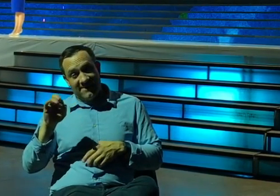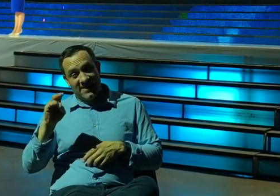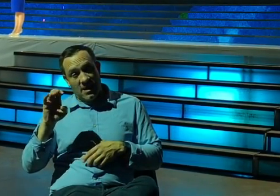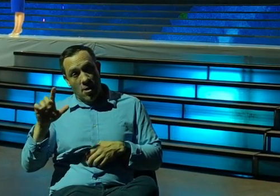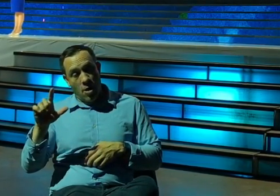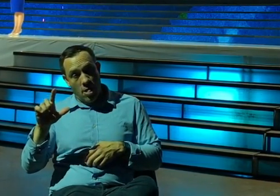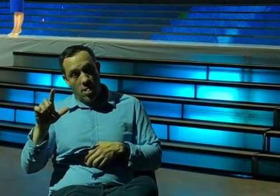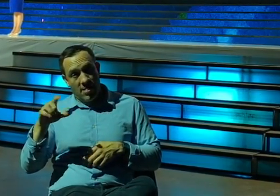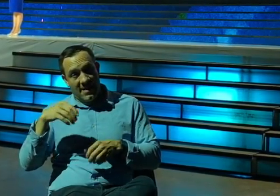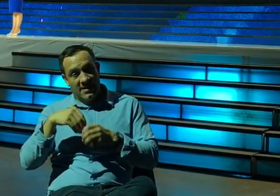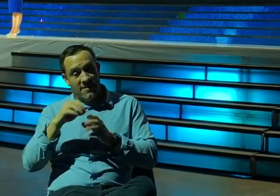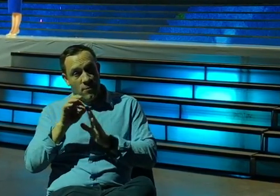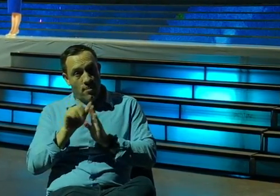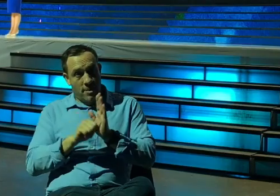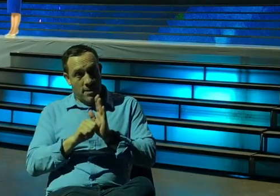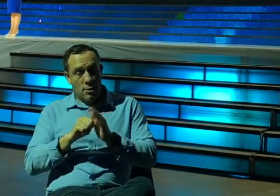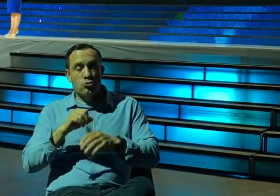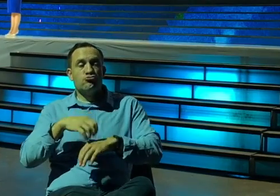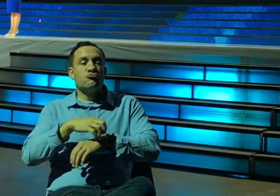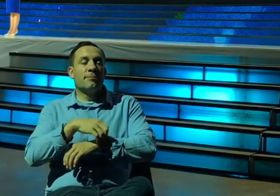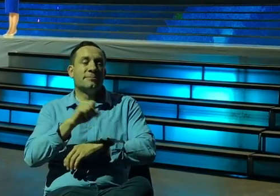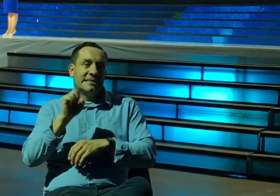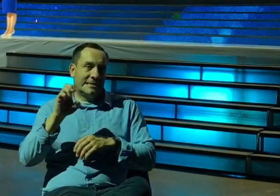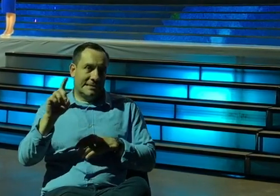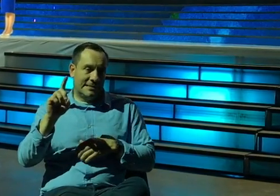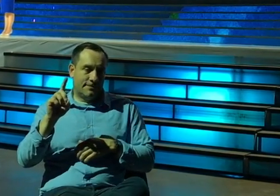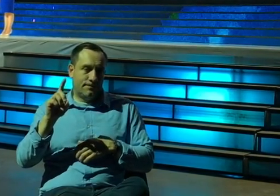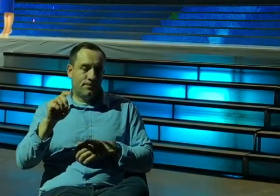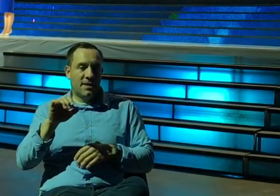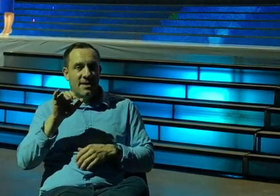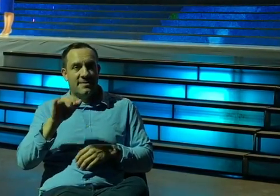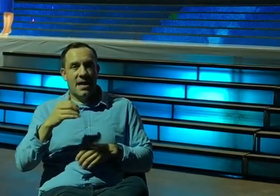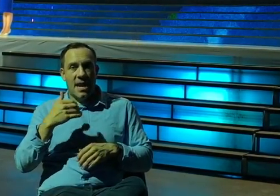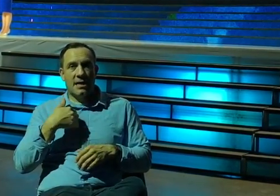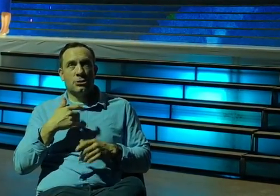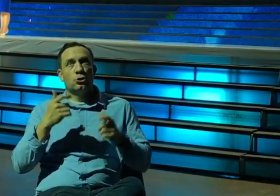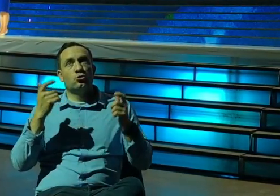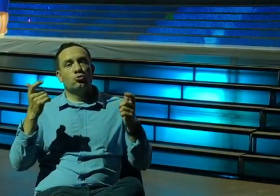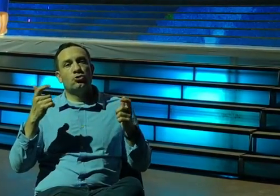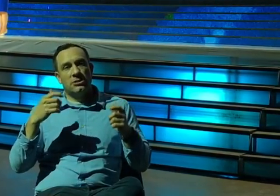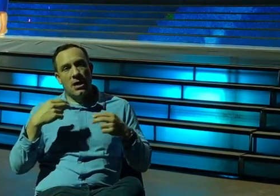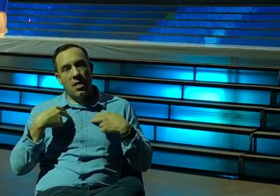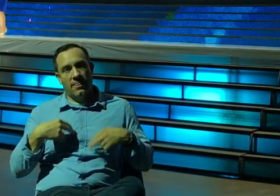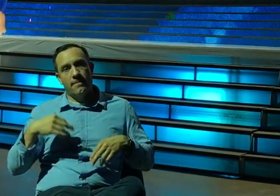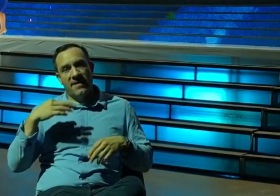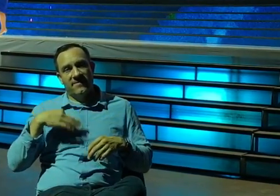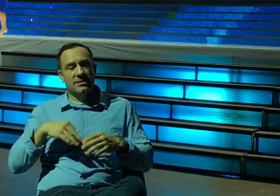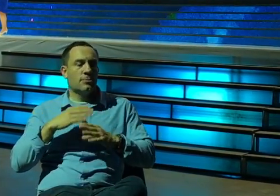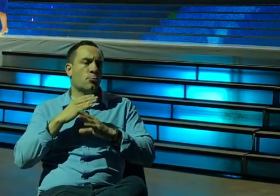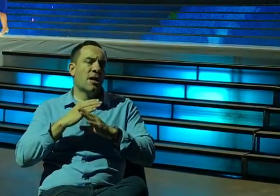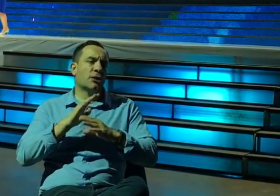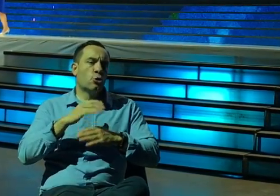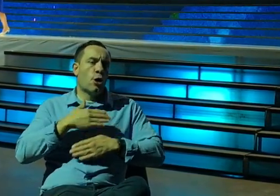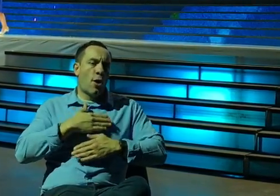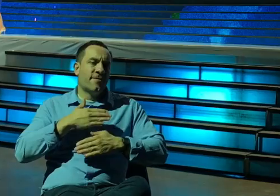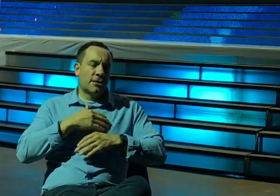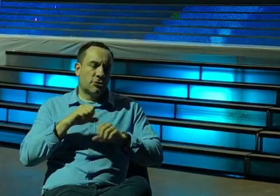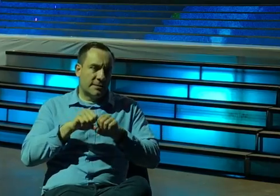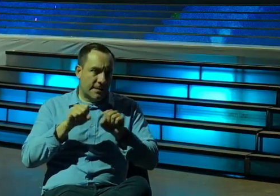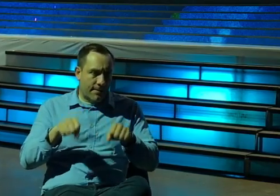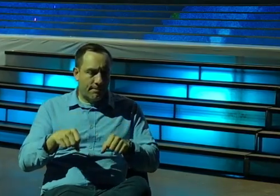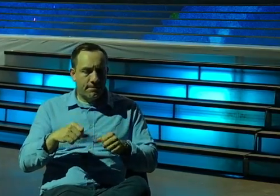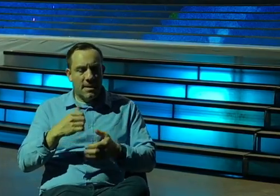that's in our formula. Now, grapeseed has significant health benefits. It protects your cardiovascular system, it